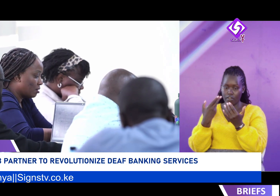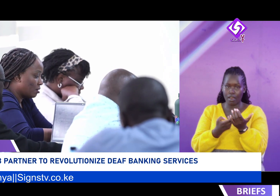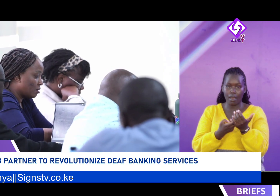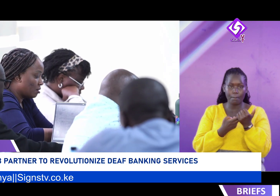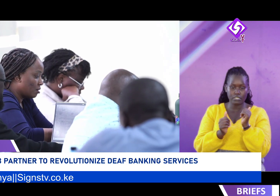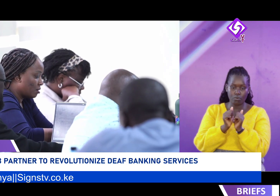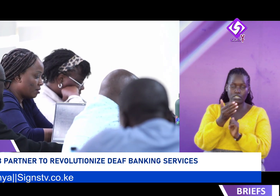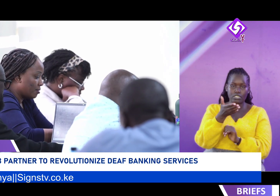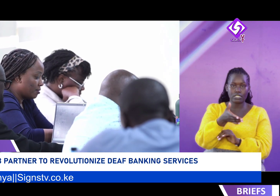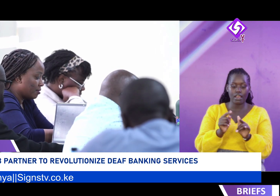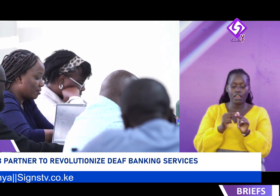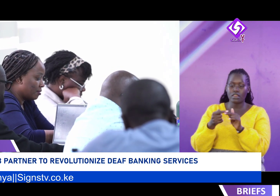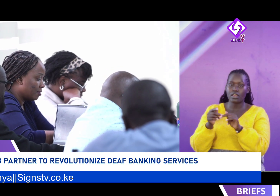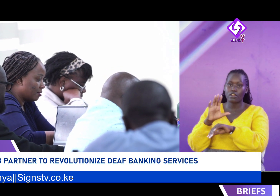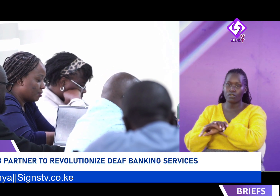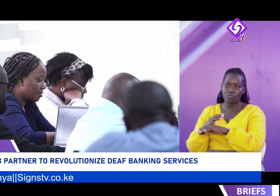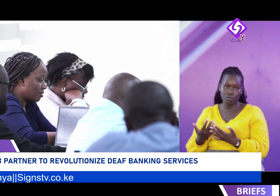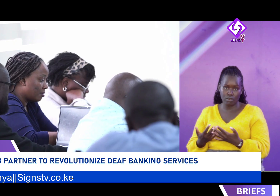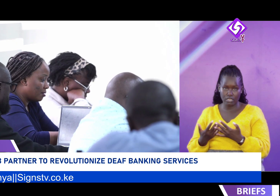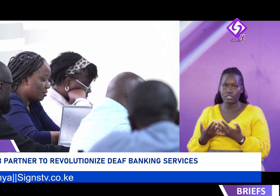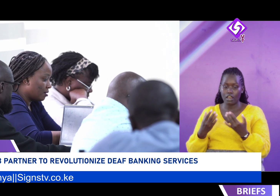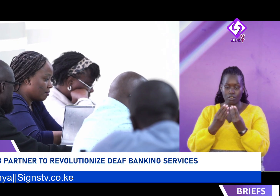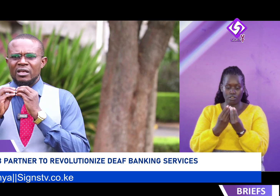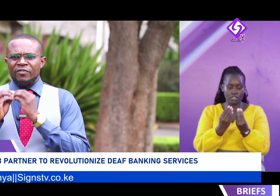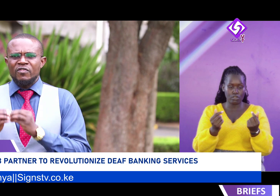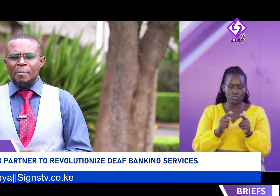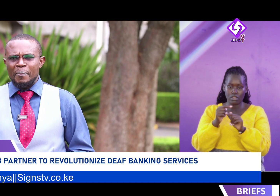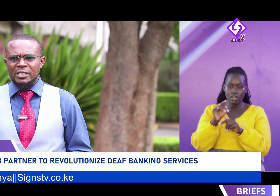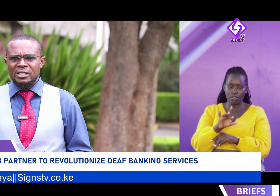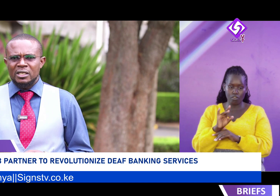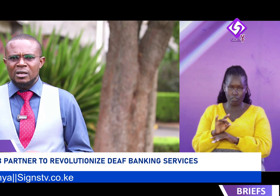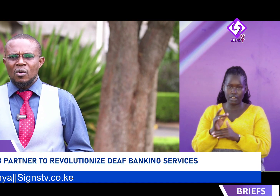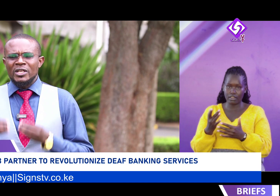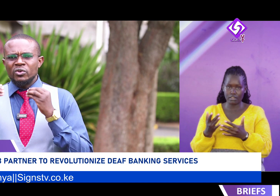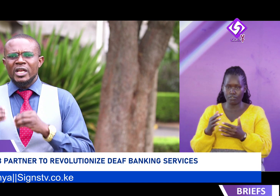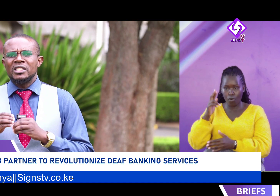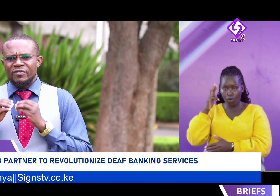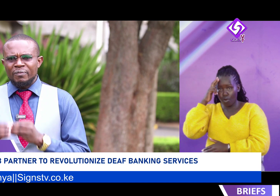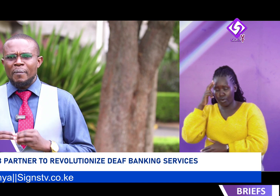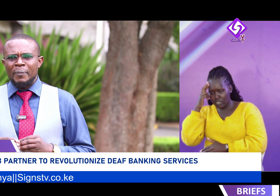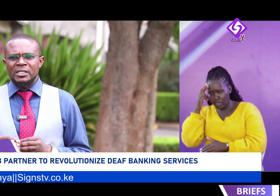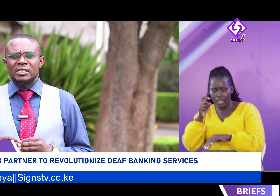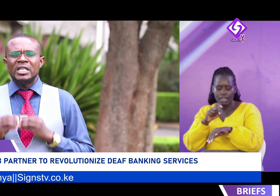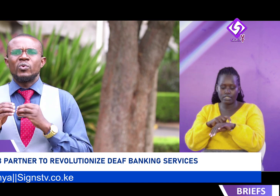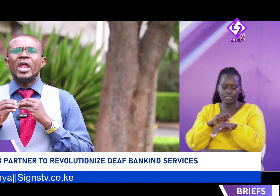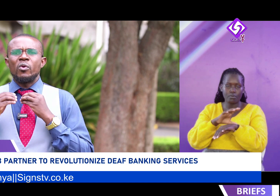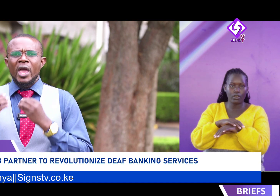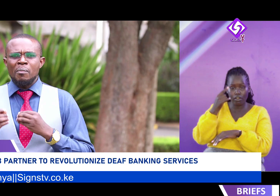Then you get granular to the solution and find out, is it fit for purpose? Once you get it fit for purpose, that's when now you are able